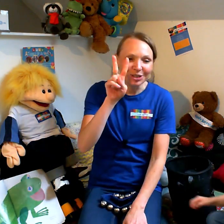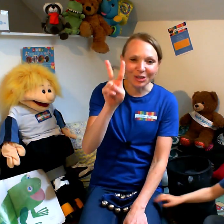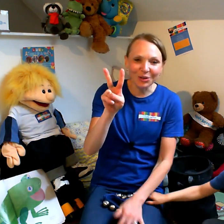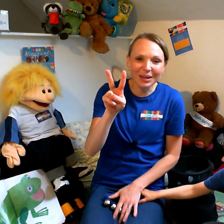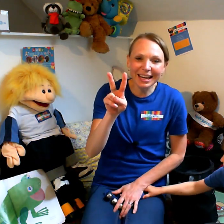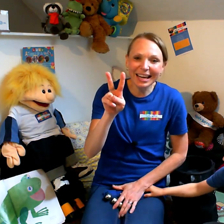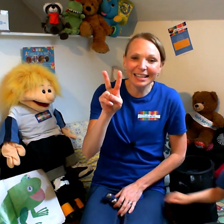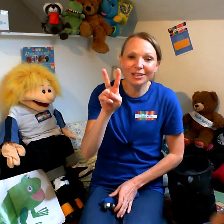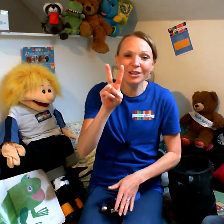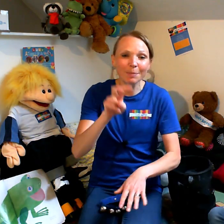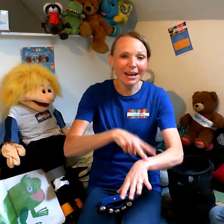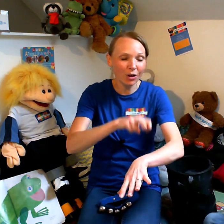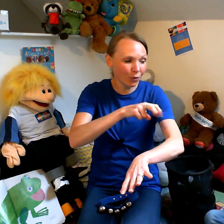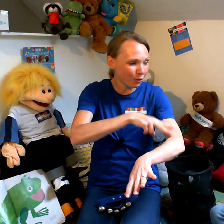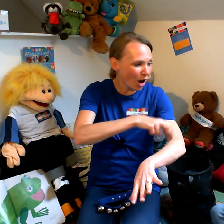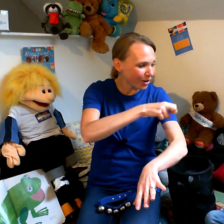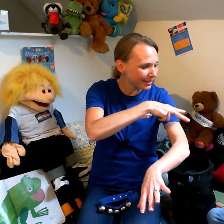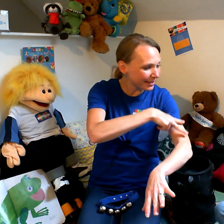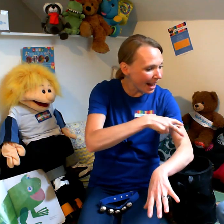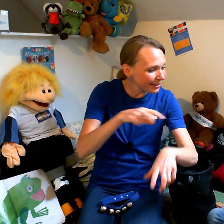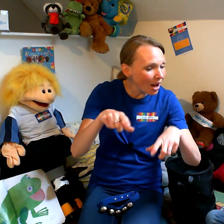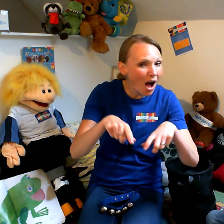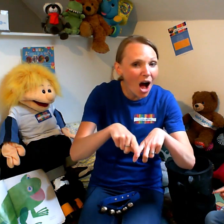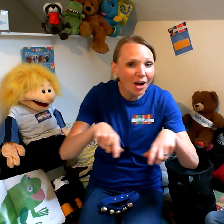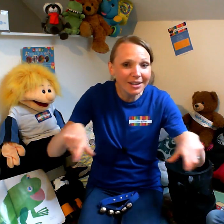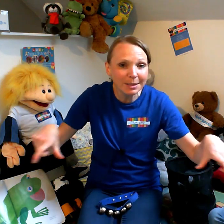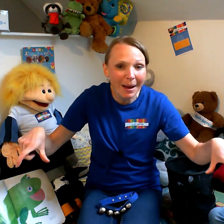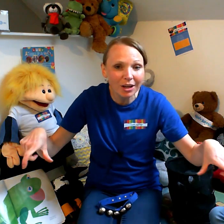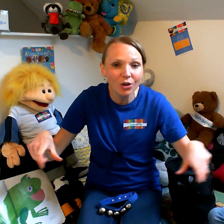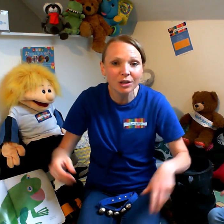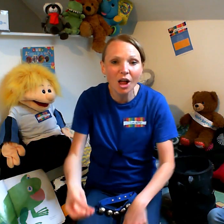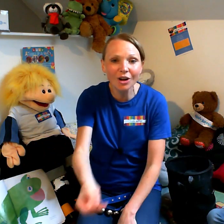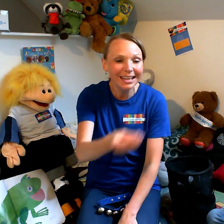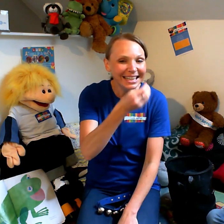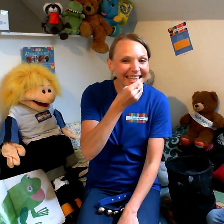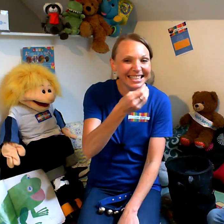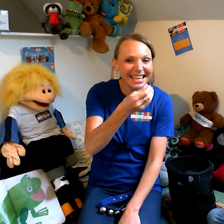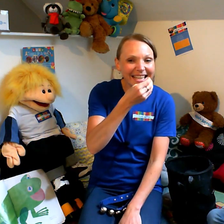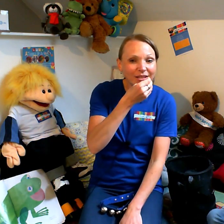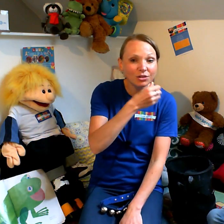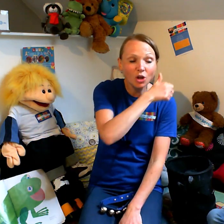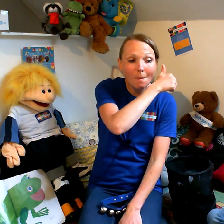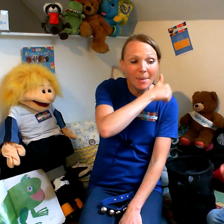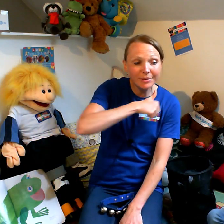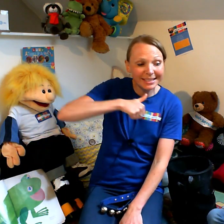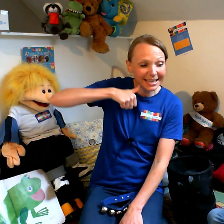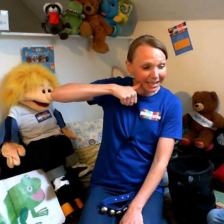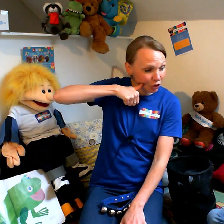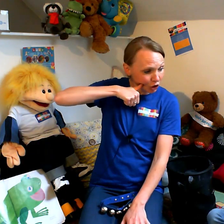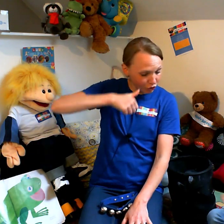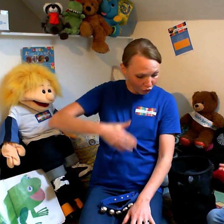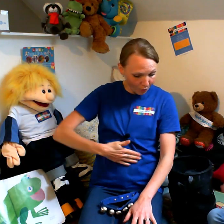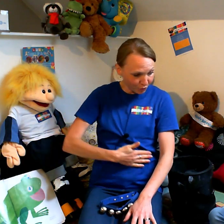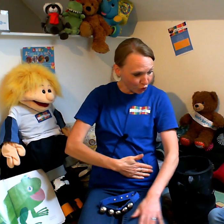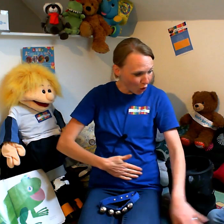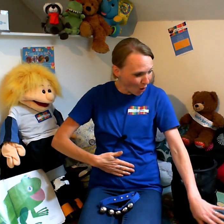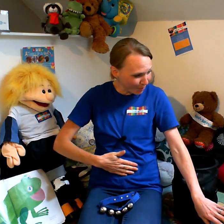Two little speckled frogs sat on a speckled log, eating some most delicious grubs. Yum,